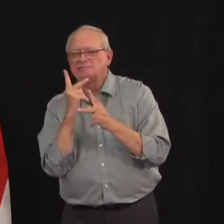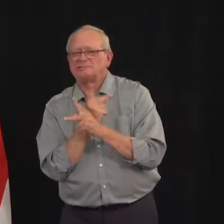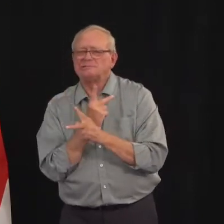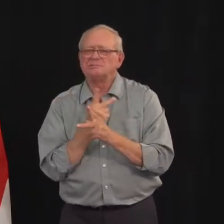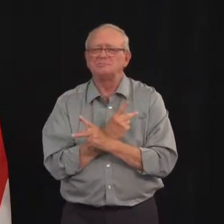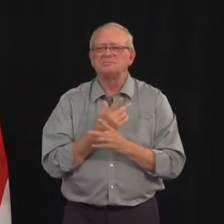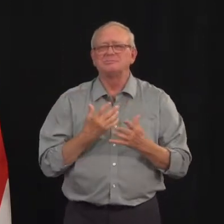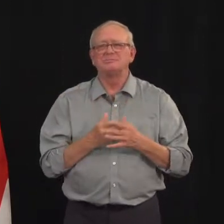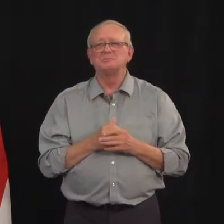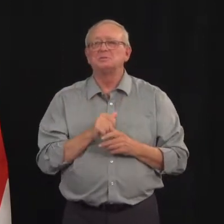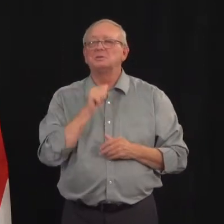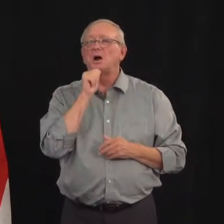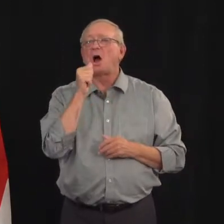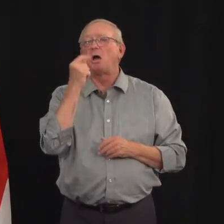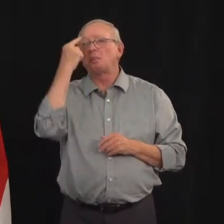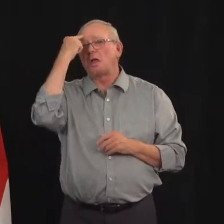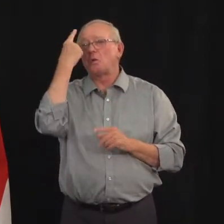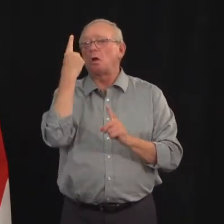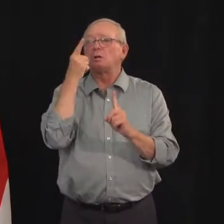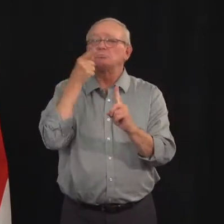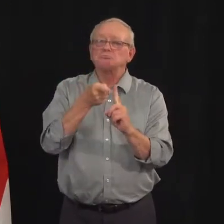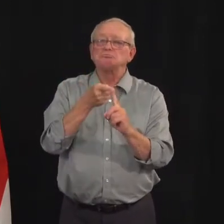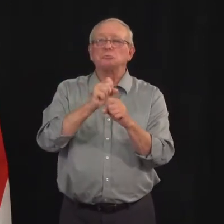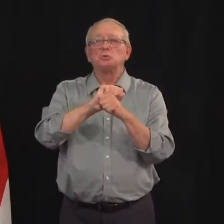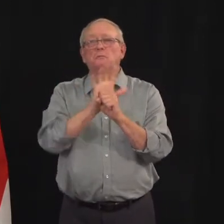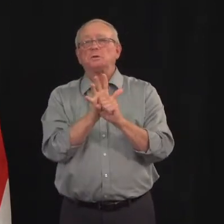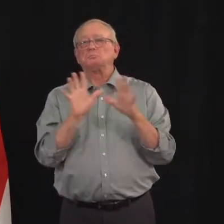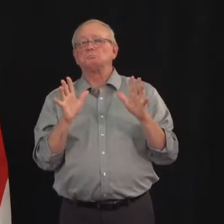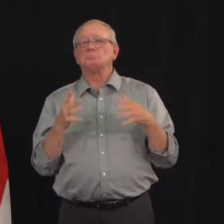health. And so I think there's no,